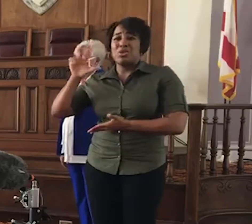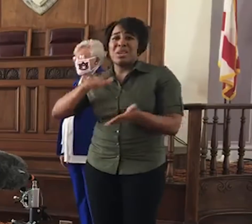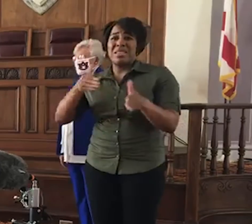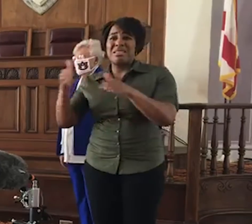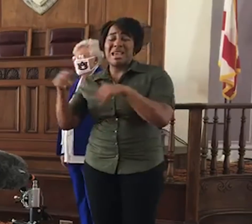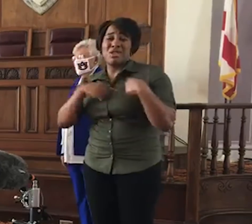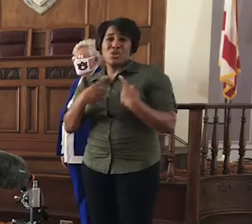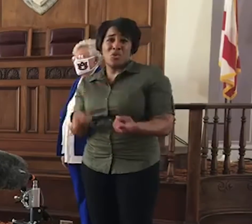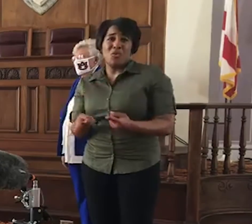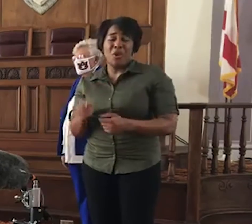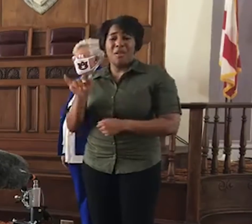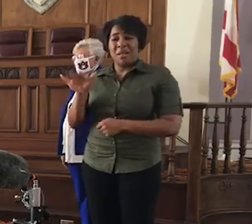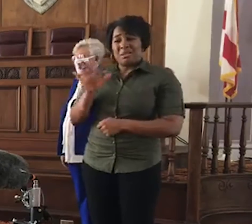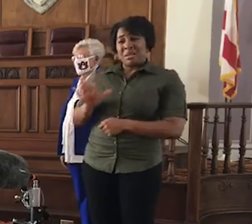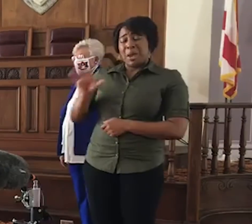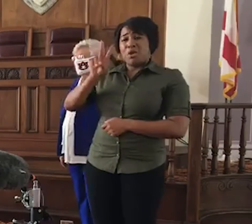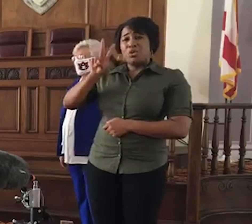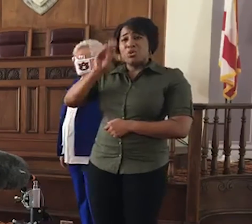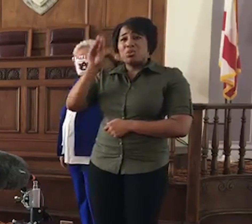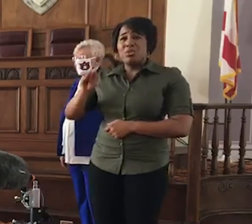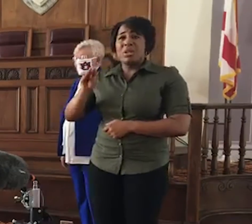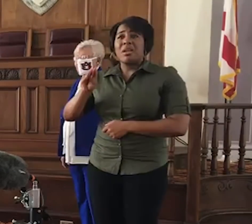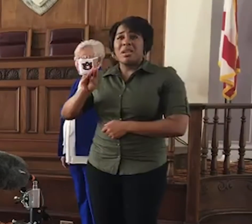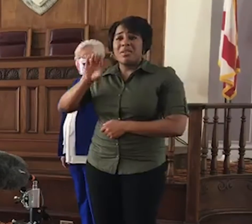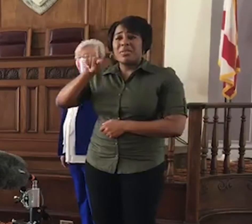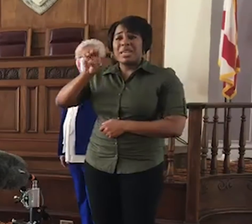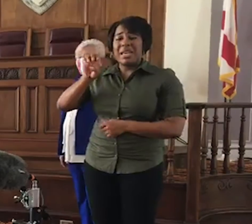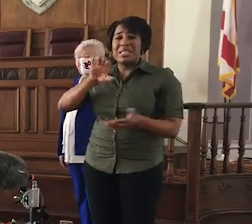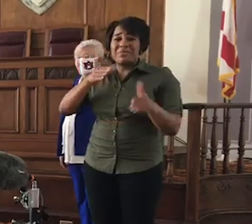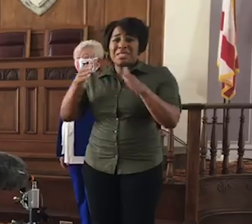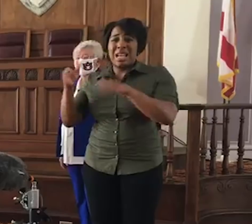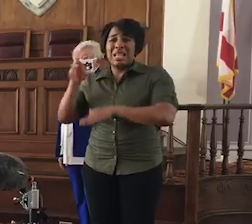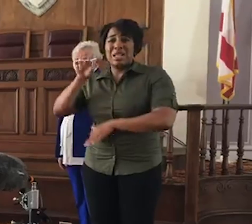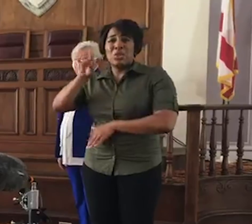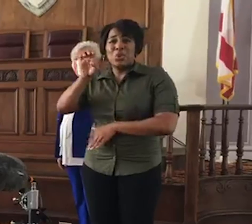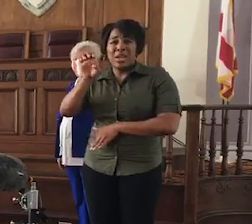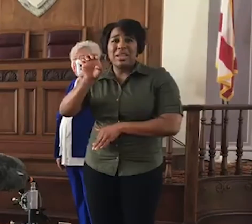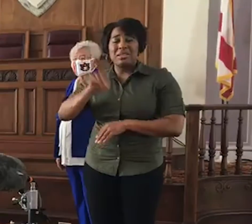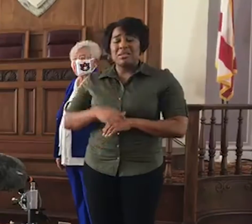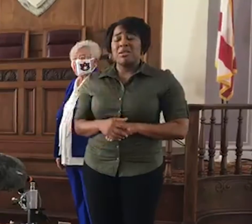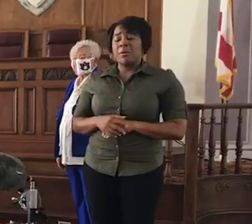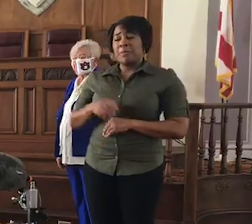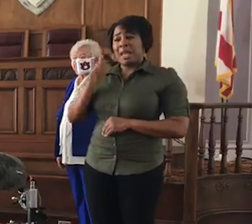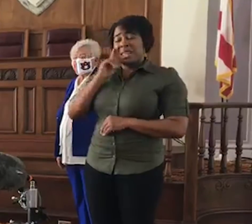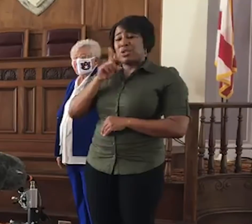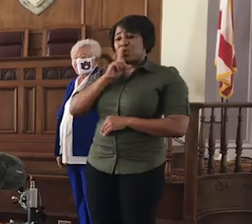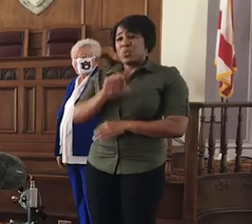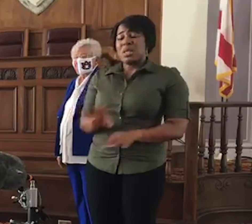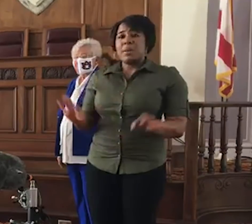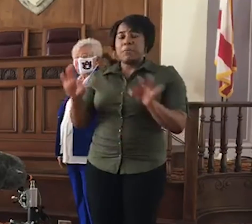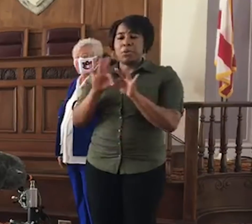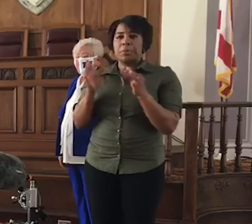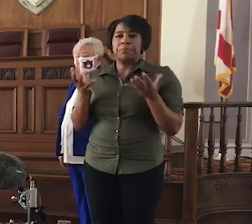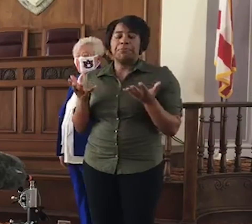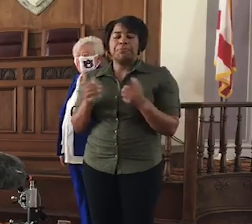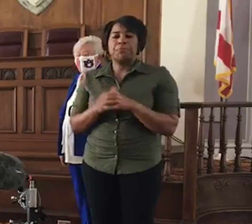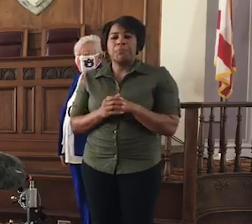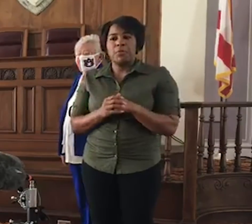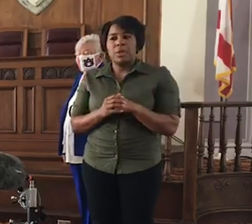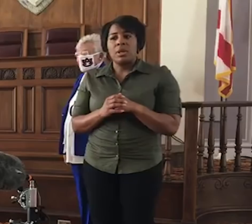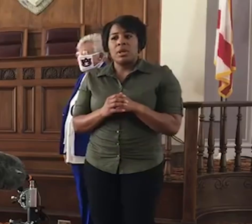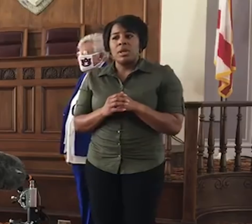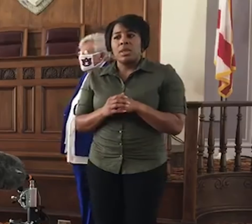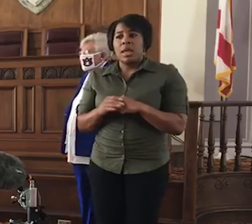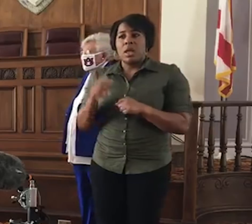about 2% case fatality rate. I think the things that are very significant to us, one is that a full third of